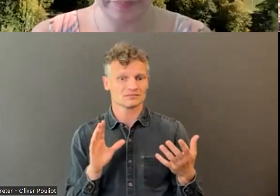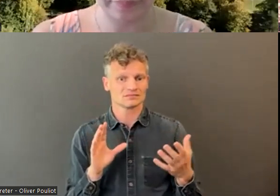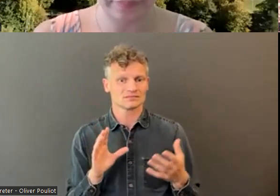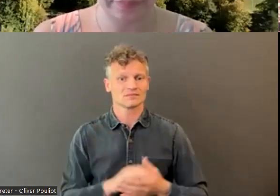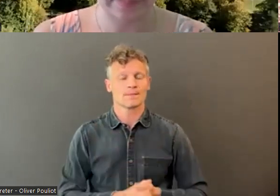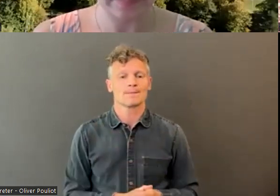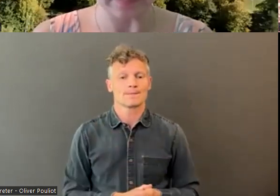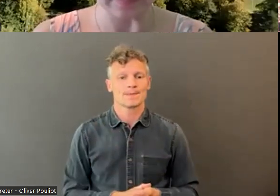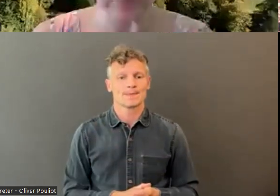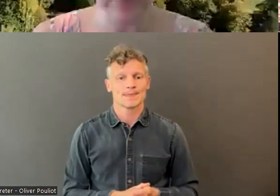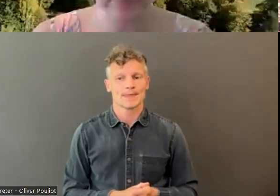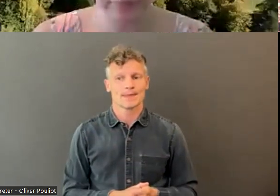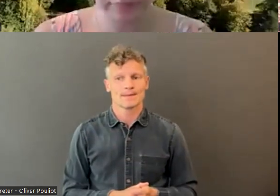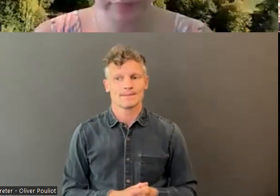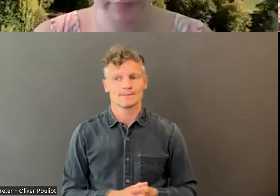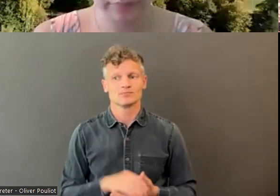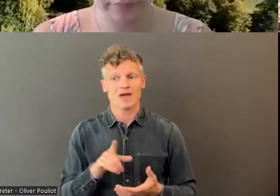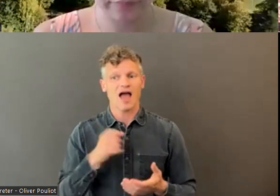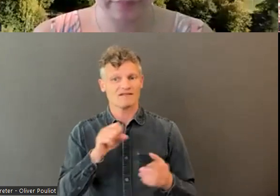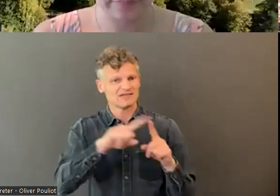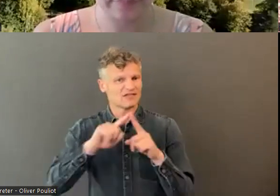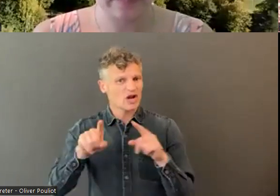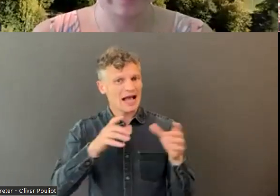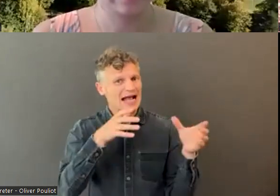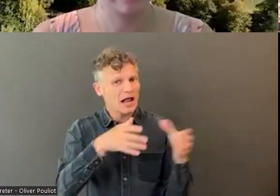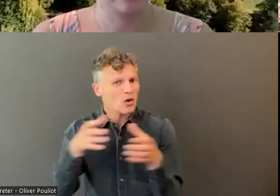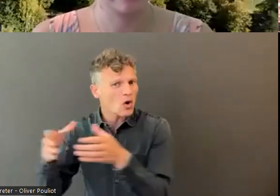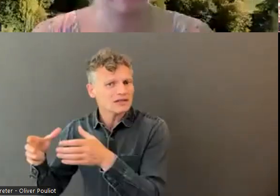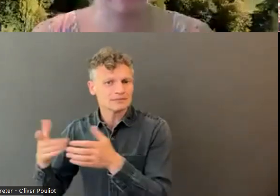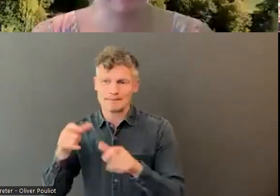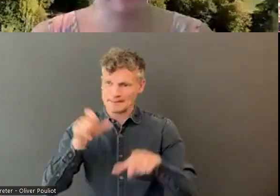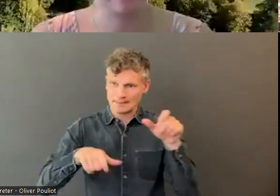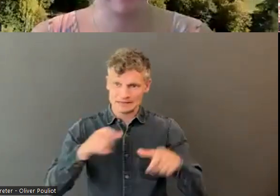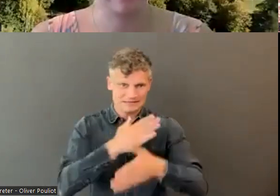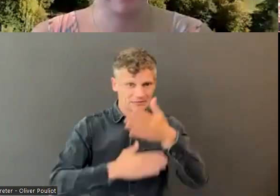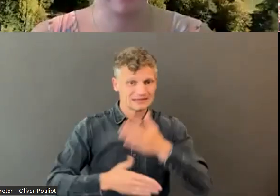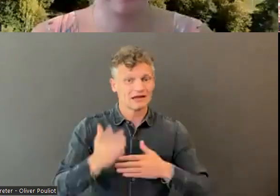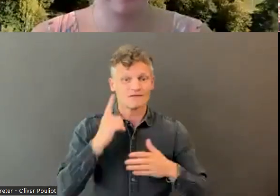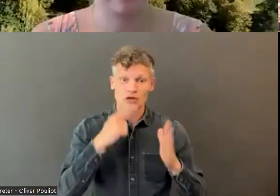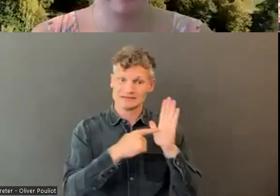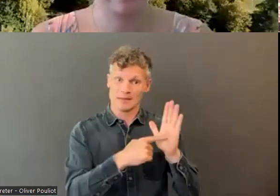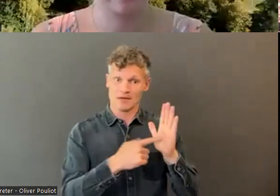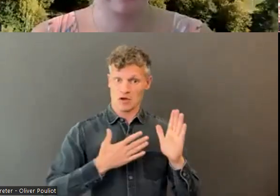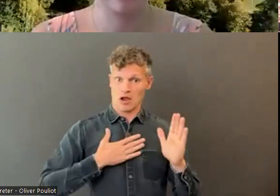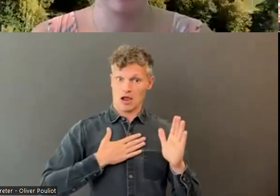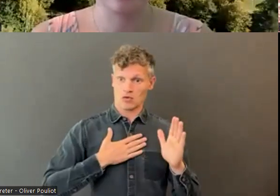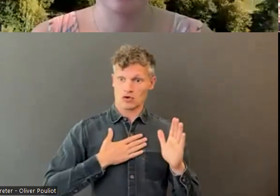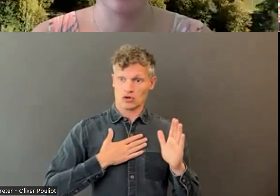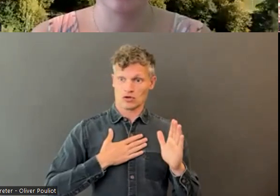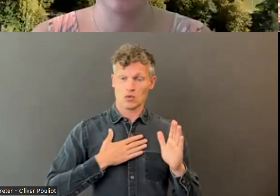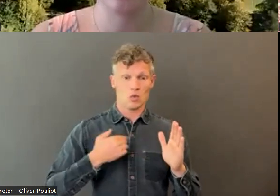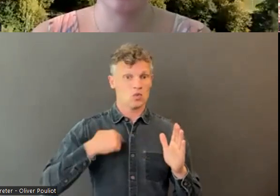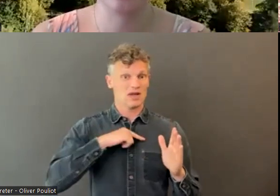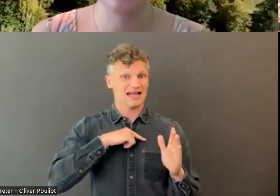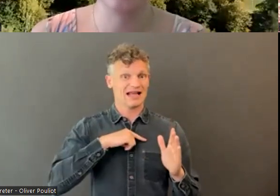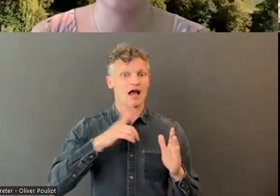space. And these are the category you have more and more persons with disabilities there. For example, for us, we then have cracked the code with the